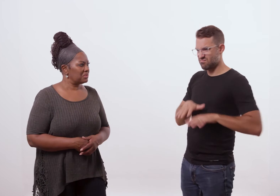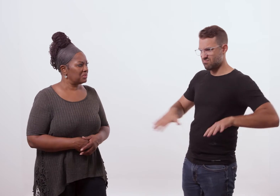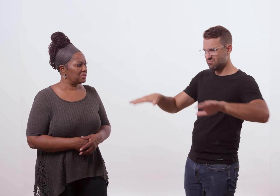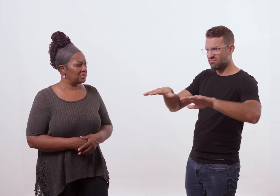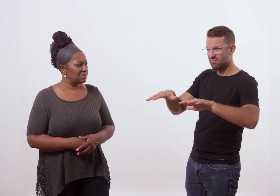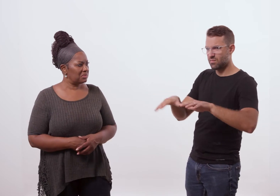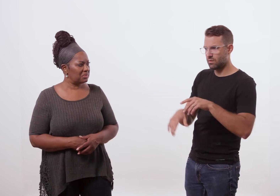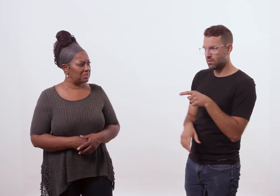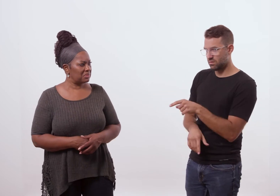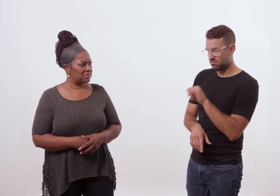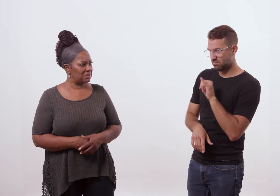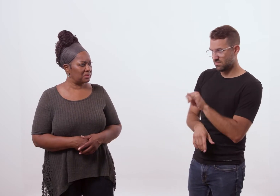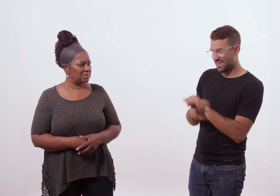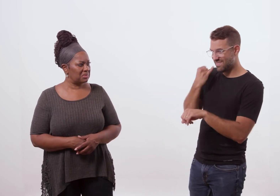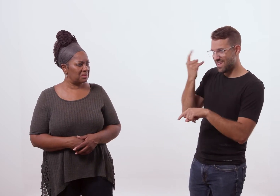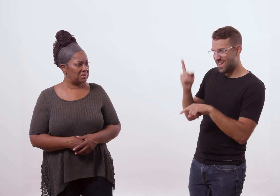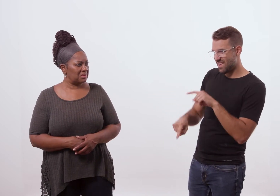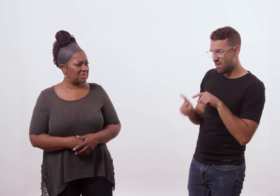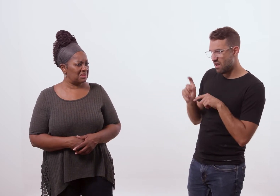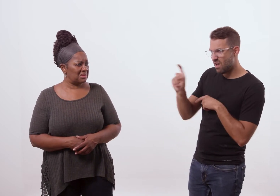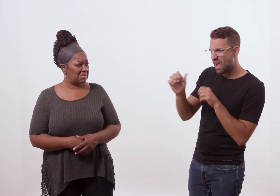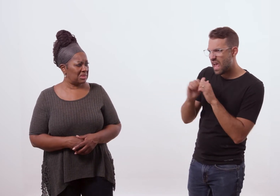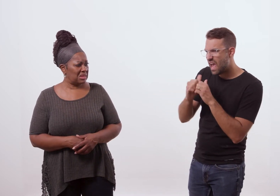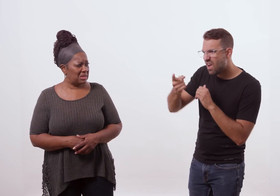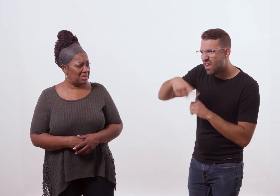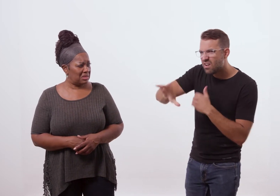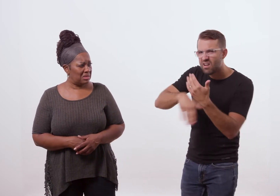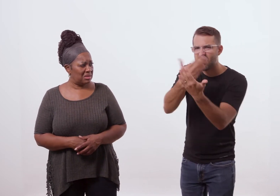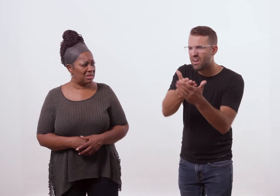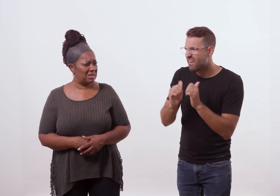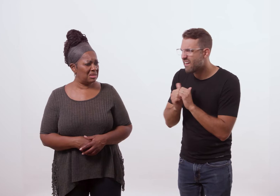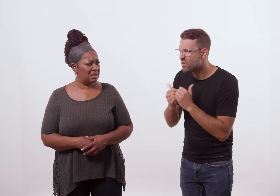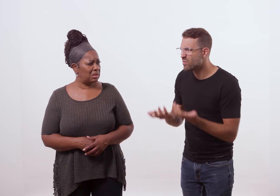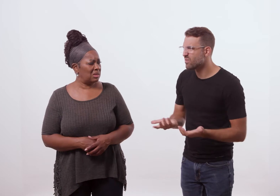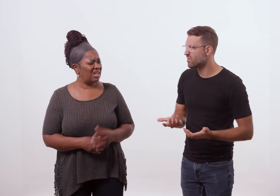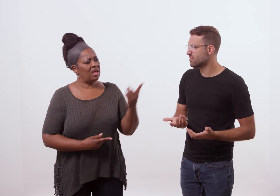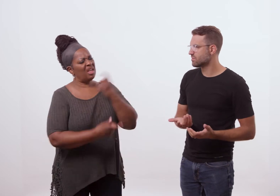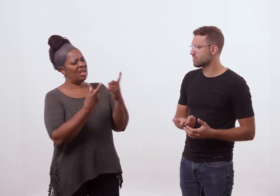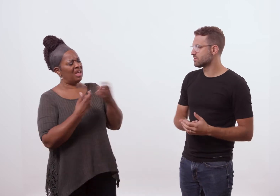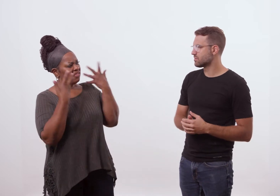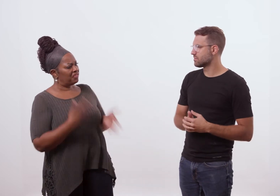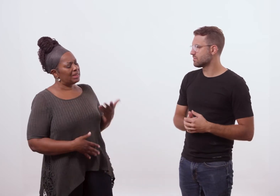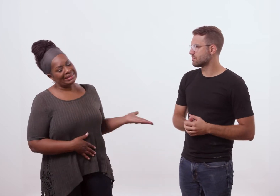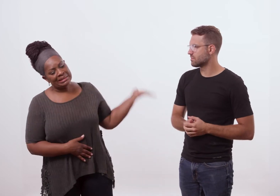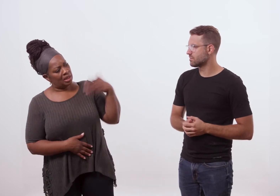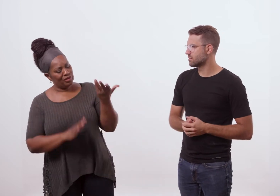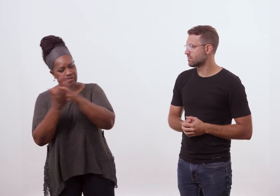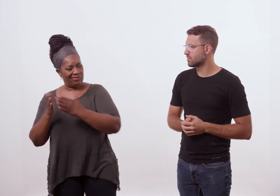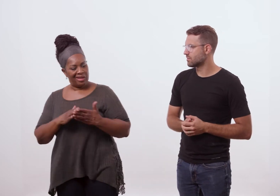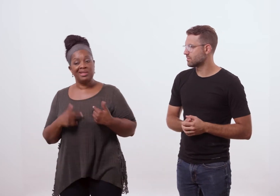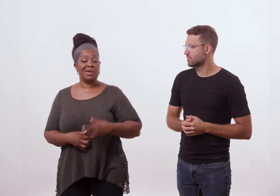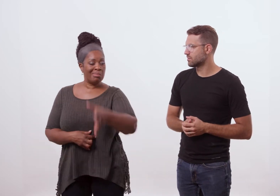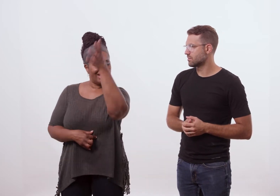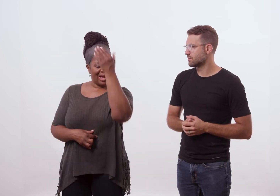here? There are too many questions to be answered now. Come down to the village. My father, Sun Toucher, will know if you are telling the